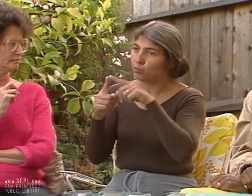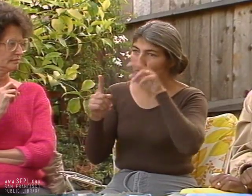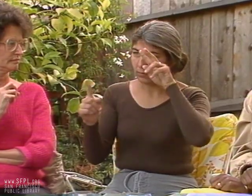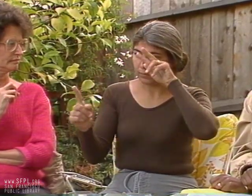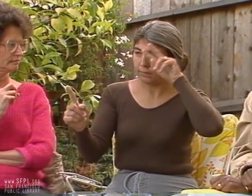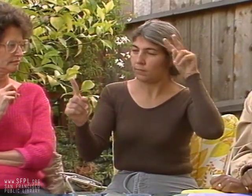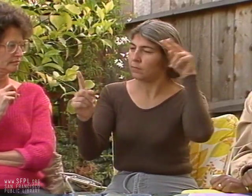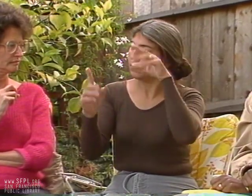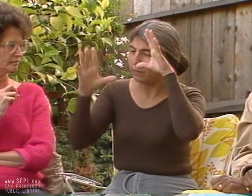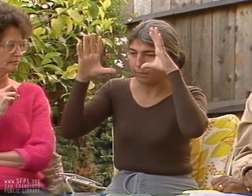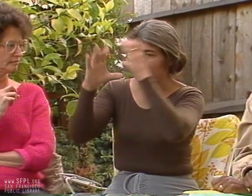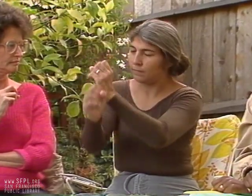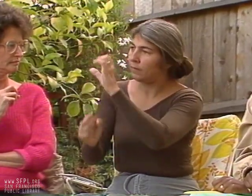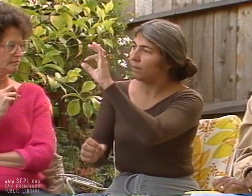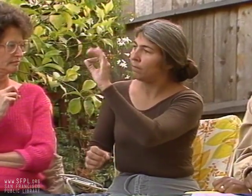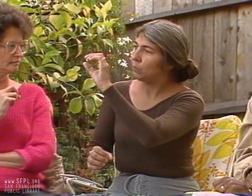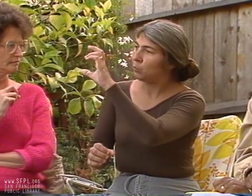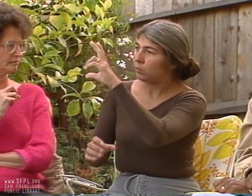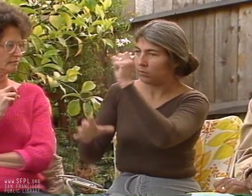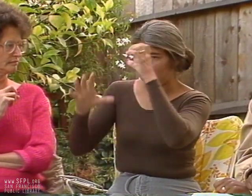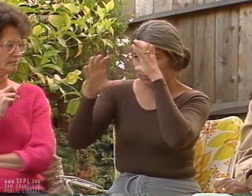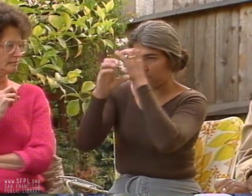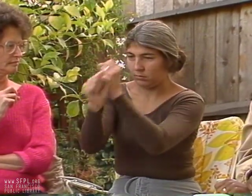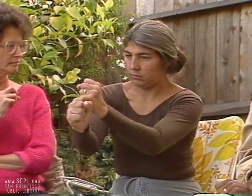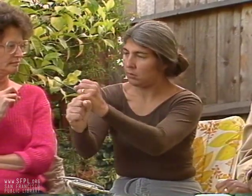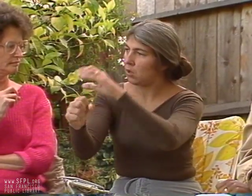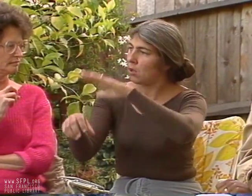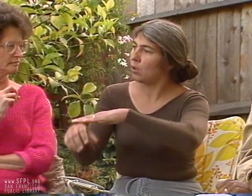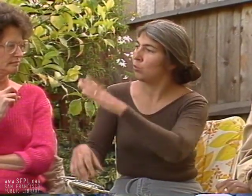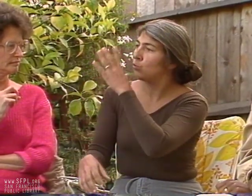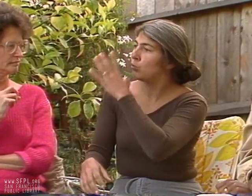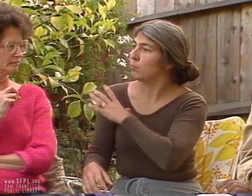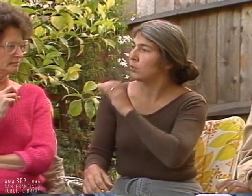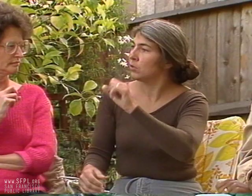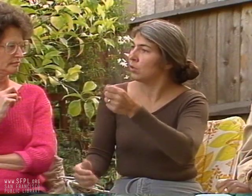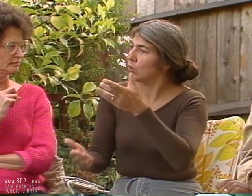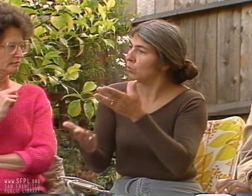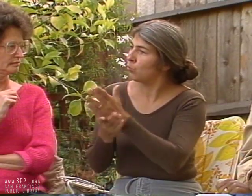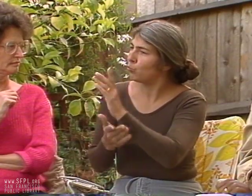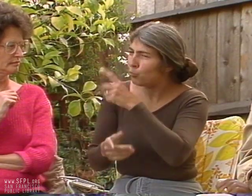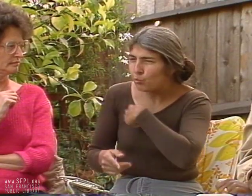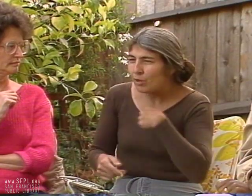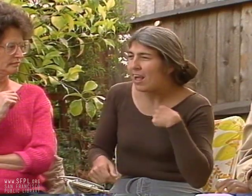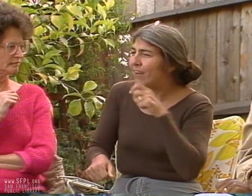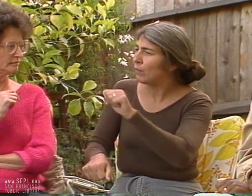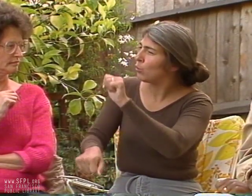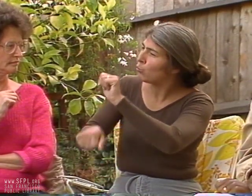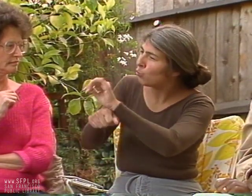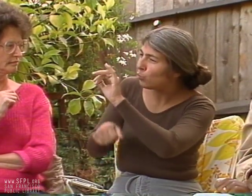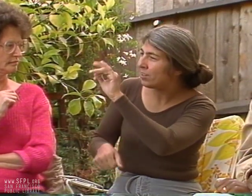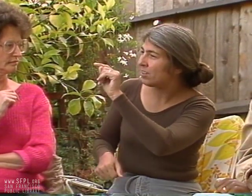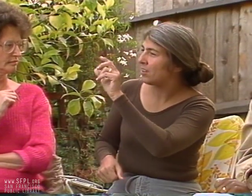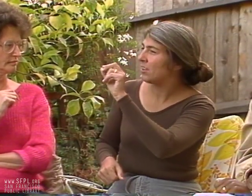one. And when we do that, we can focus our energy on women's rights. If we're